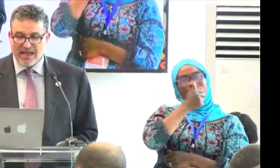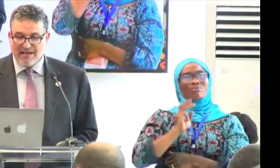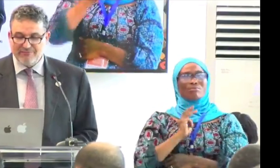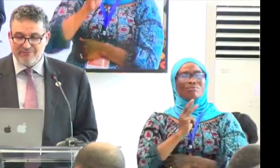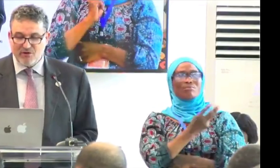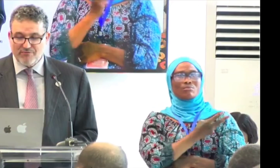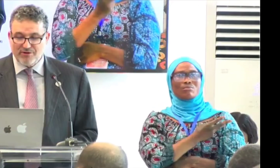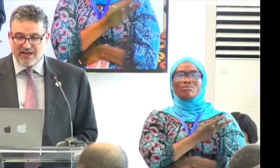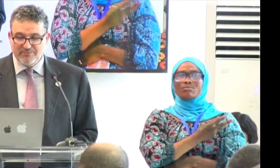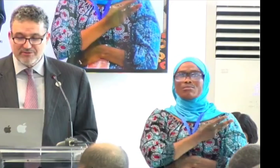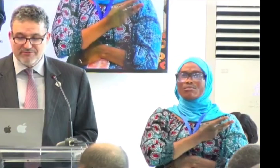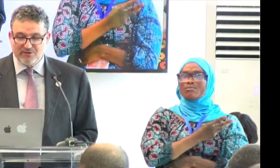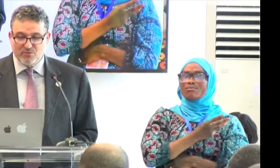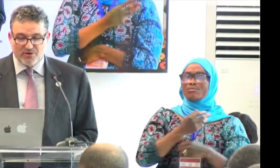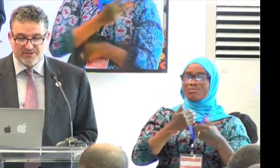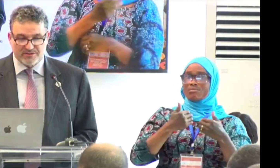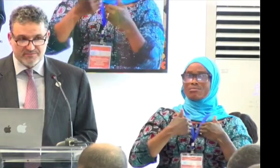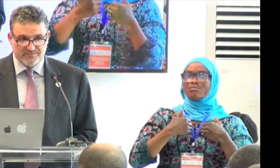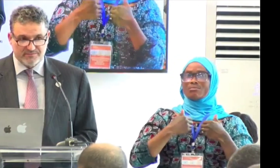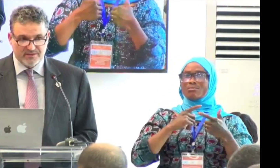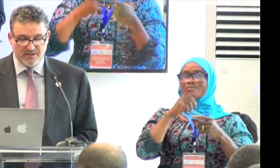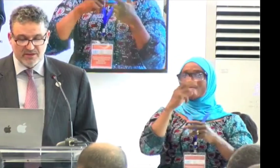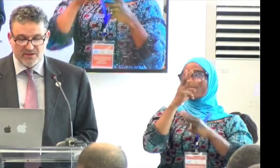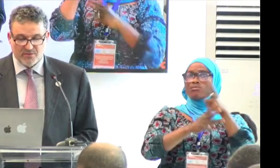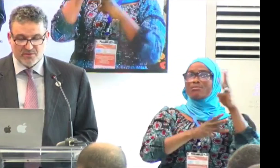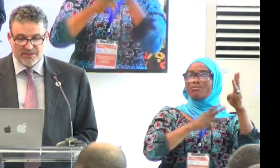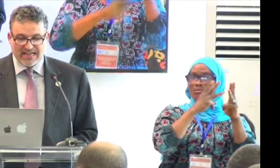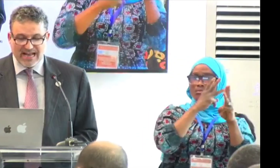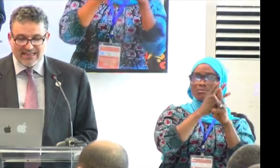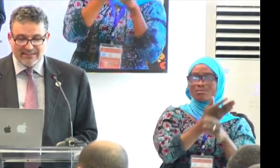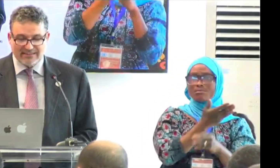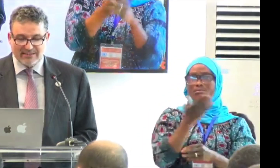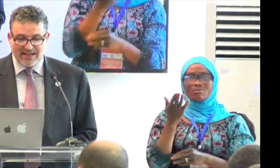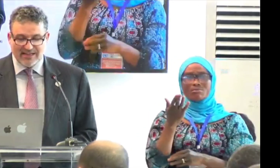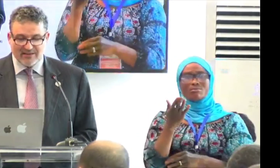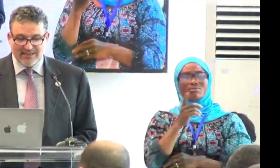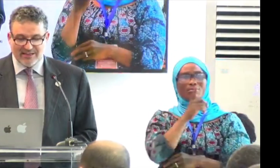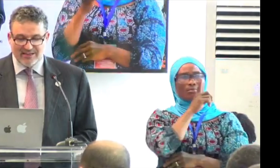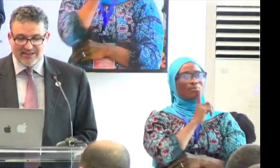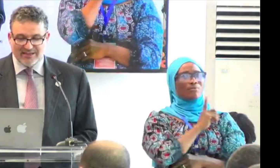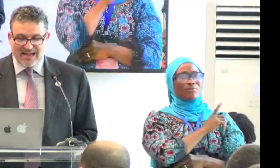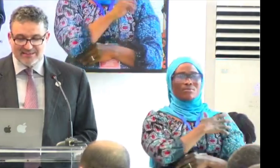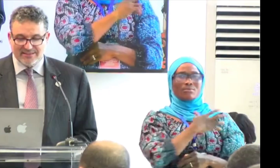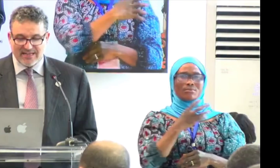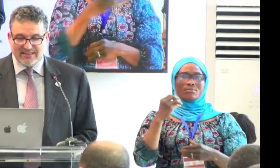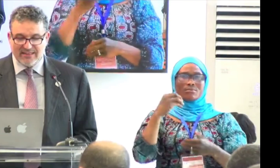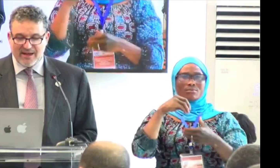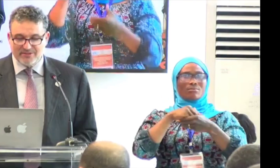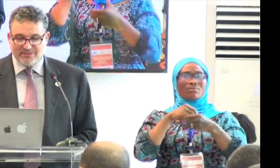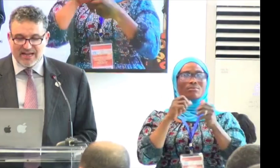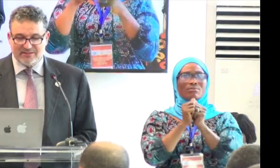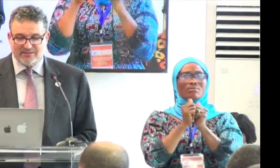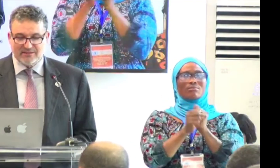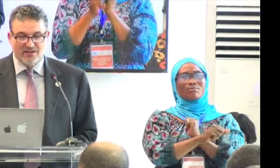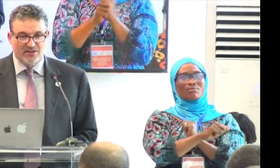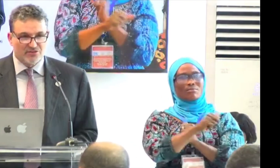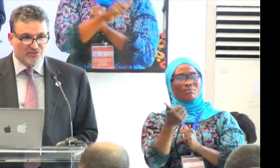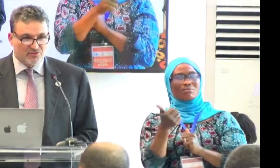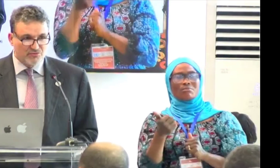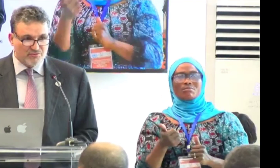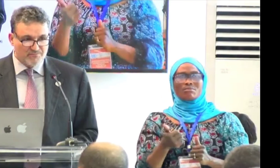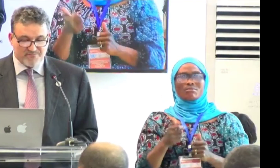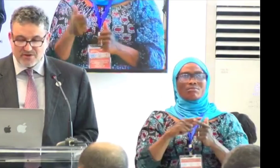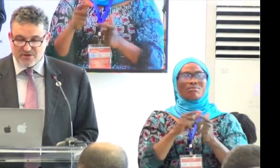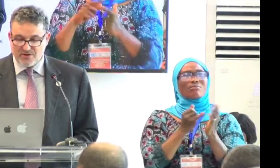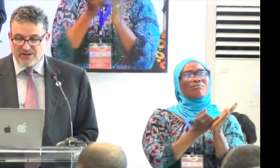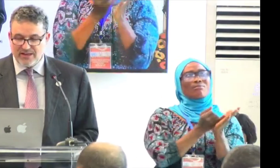We have overcome civil wars. We silenced colonial guns and apartheid